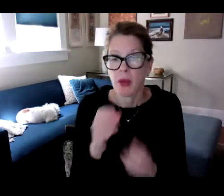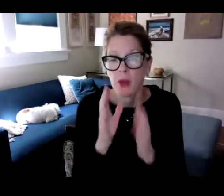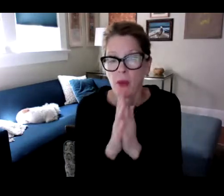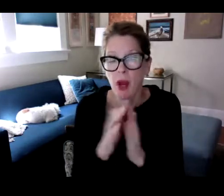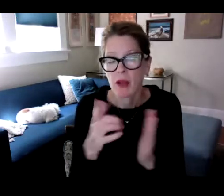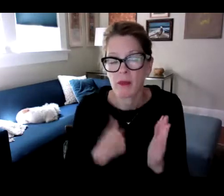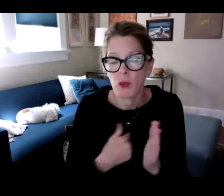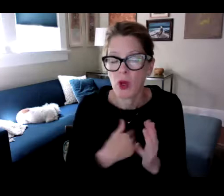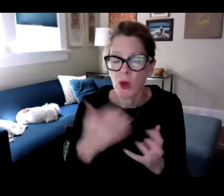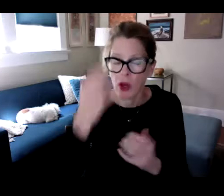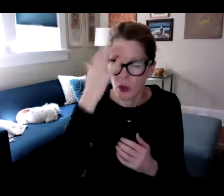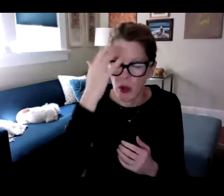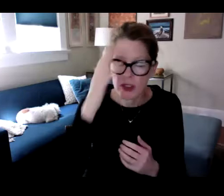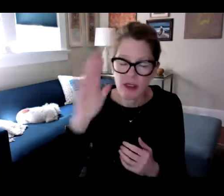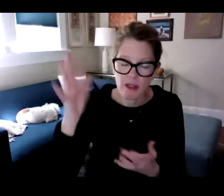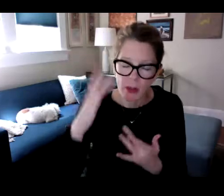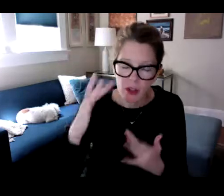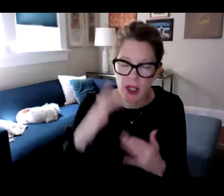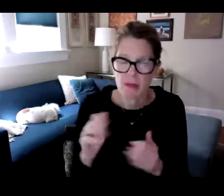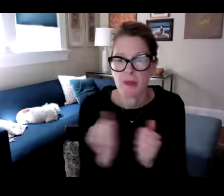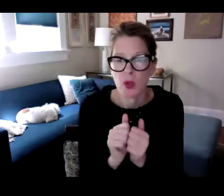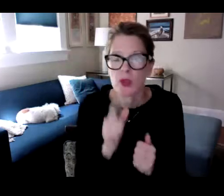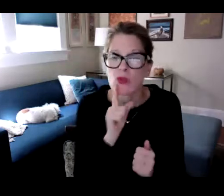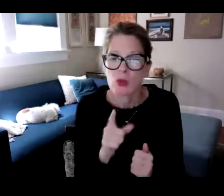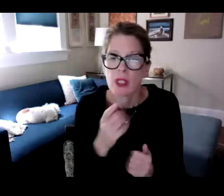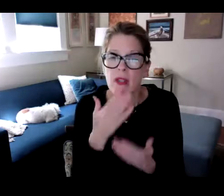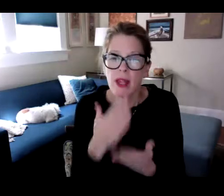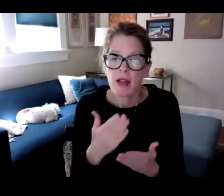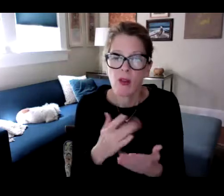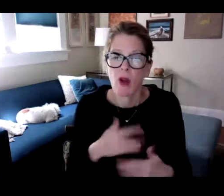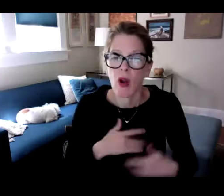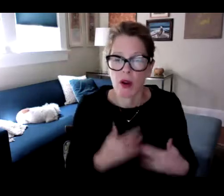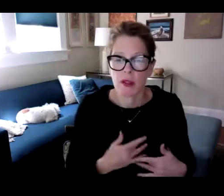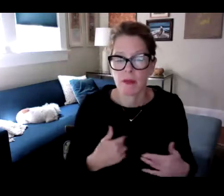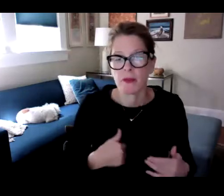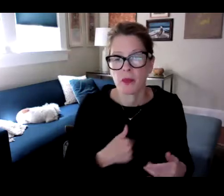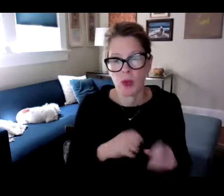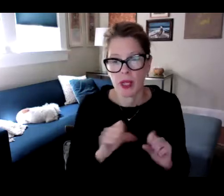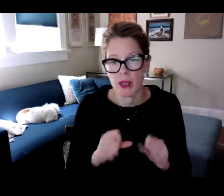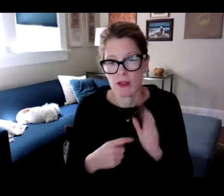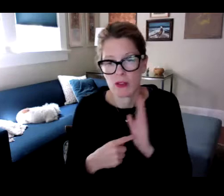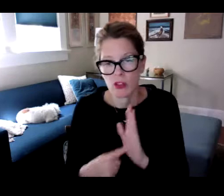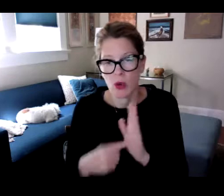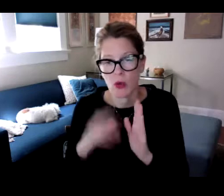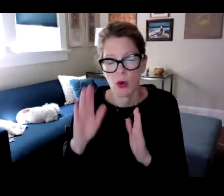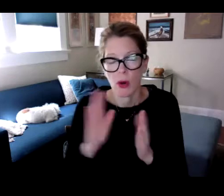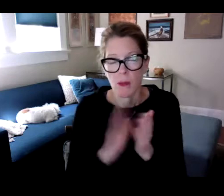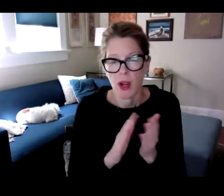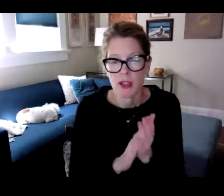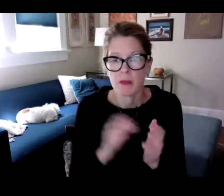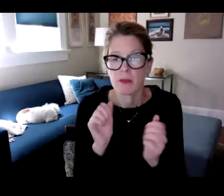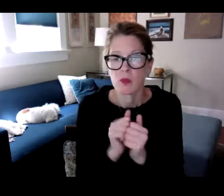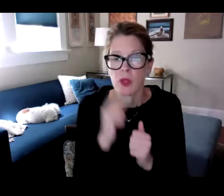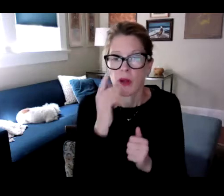awareness of your mercies that with truly thankful hearts we may show forth your praise, not only with our lips but in